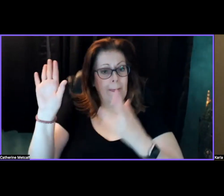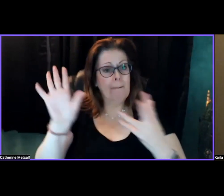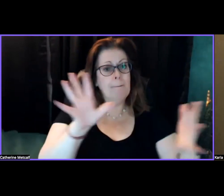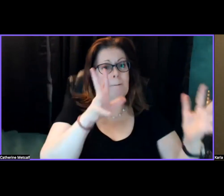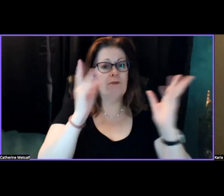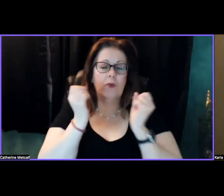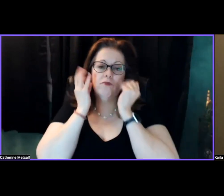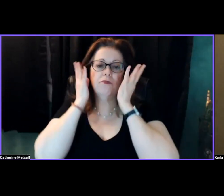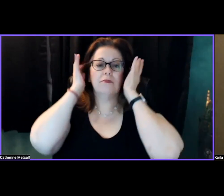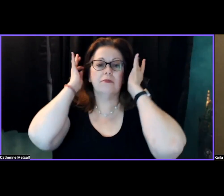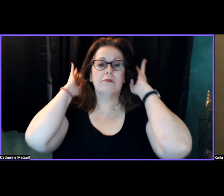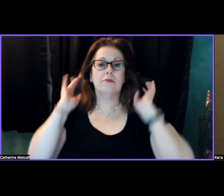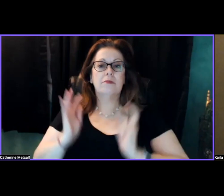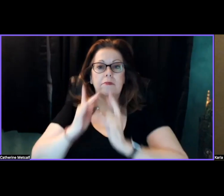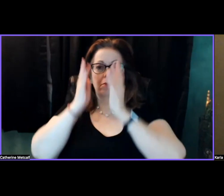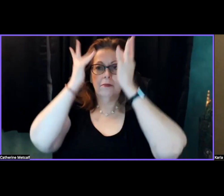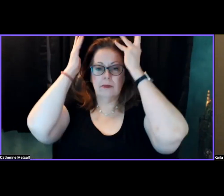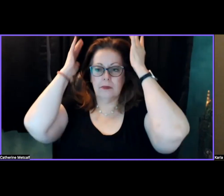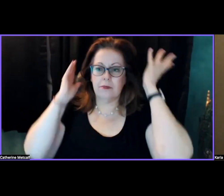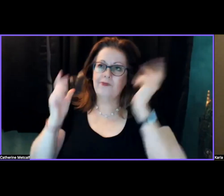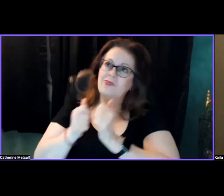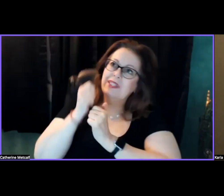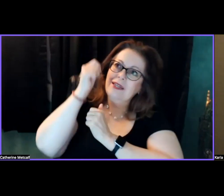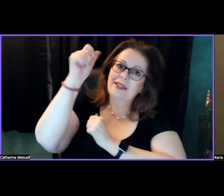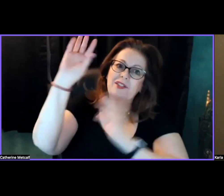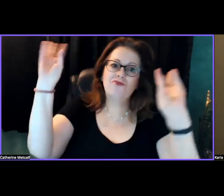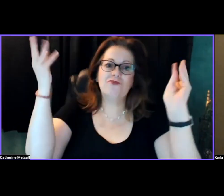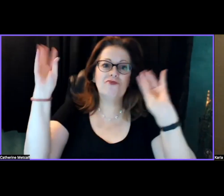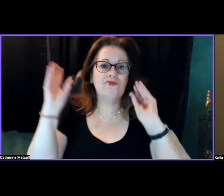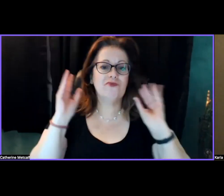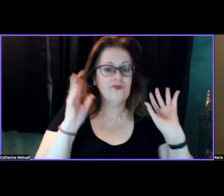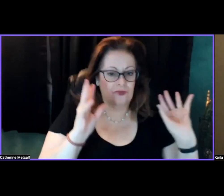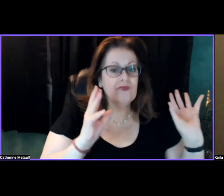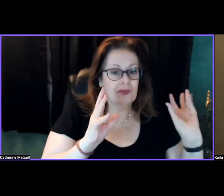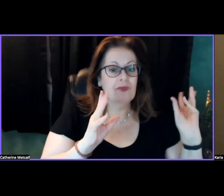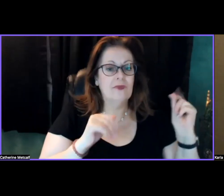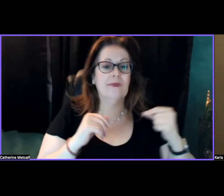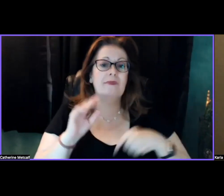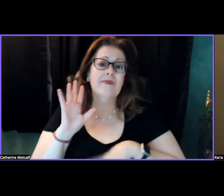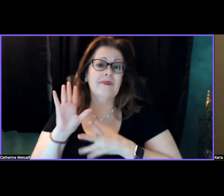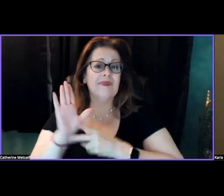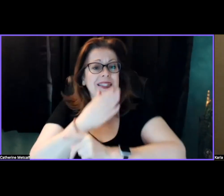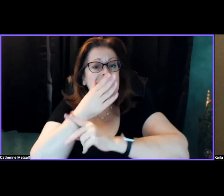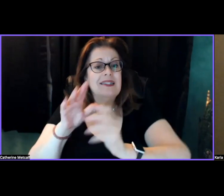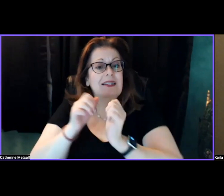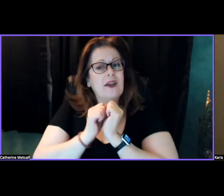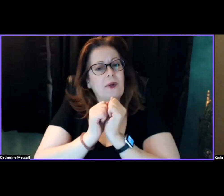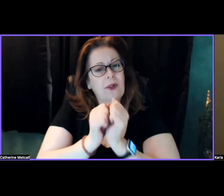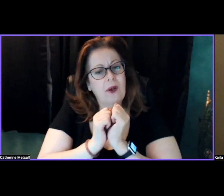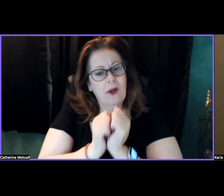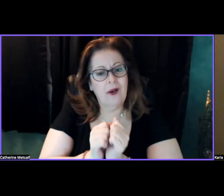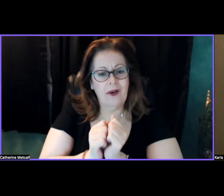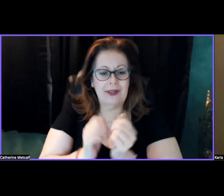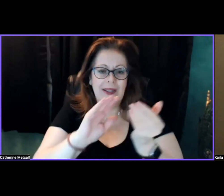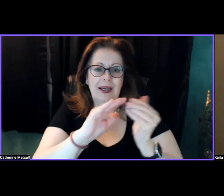fingers through our hair. Distant sirens play accompanying notes to dance along to. The city hums a fluorescent neon love